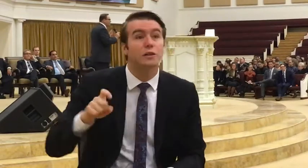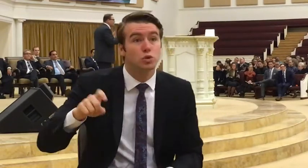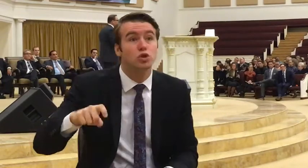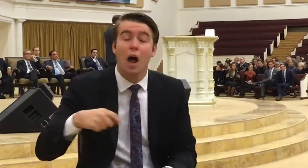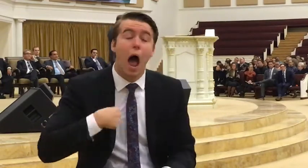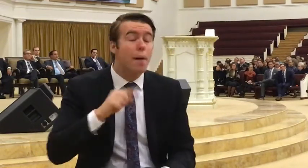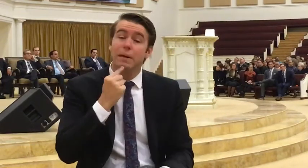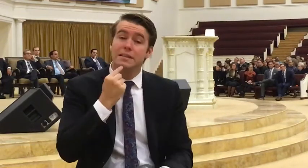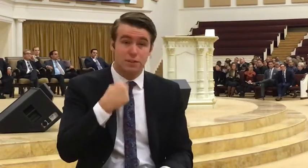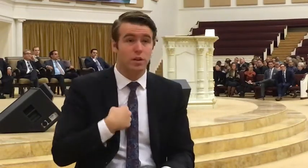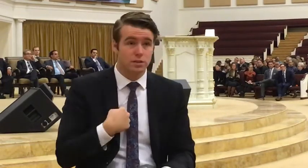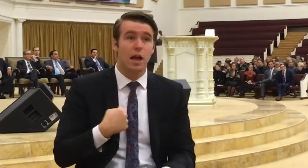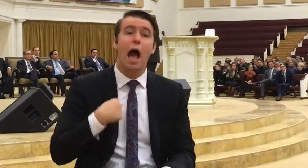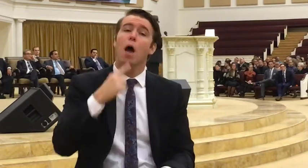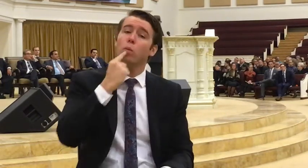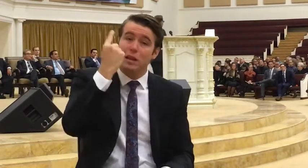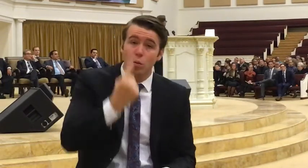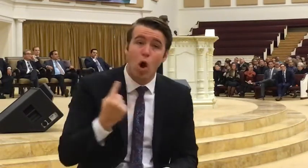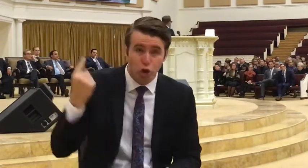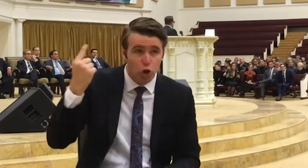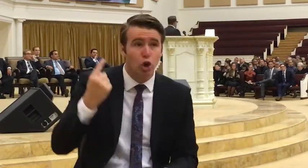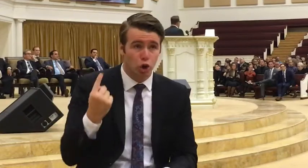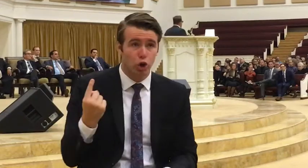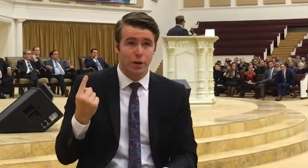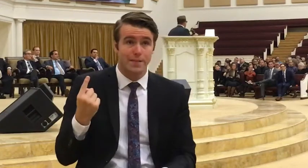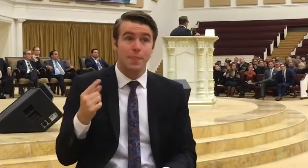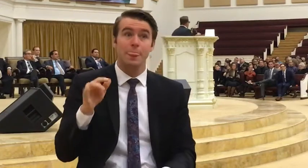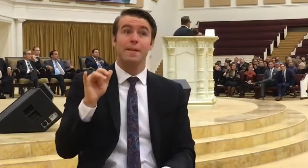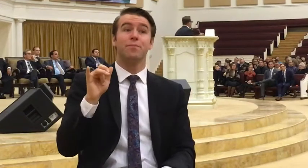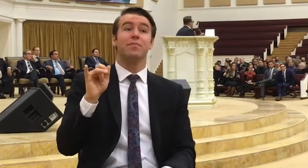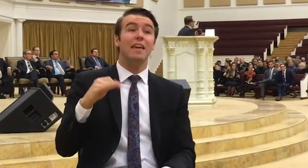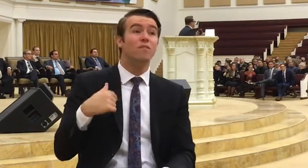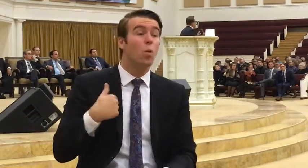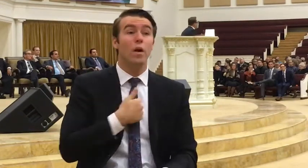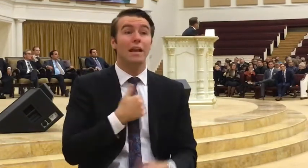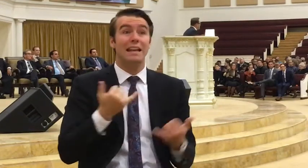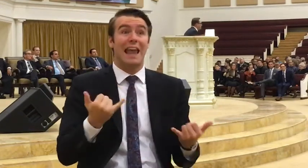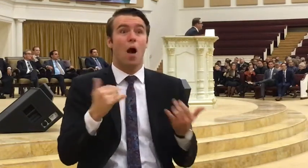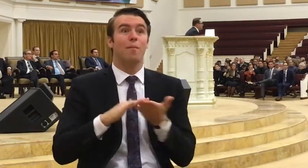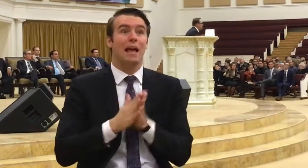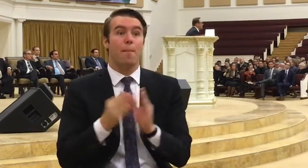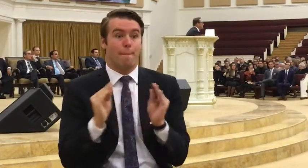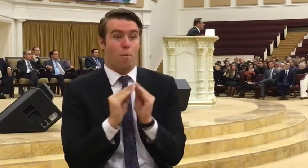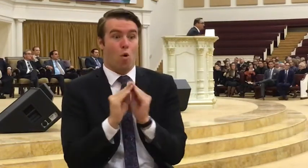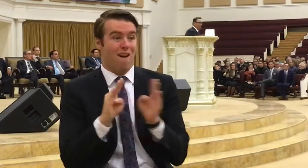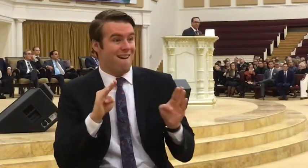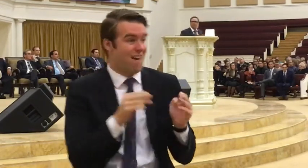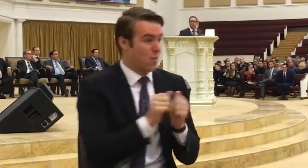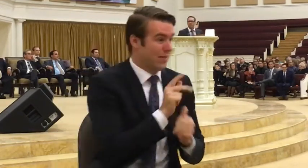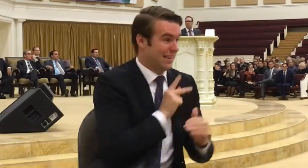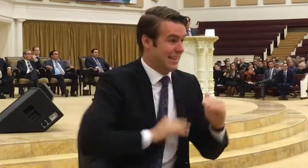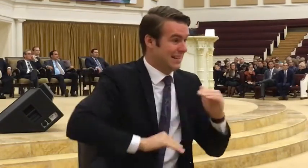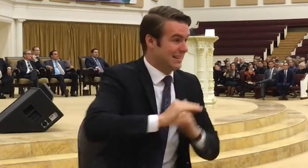I'm not being serious. I really wonder if we got more focused on kingdom than